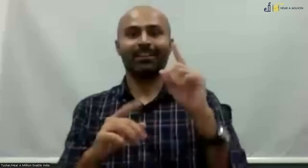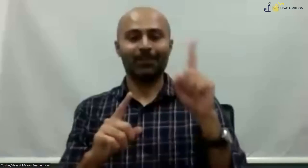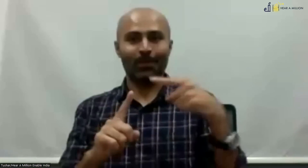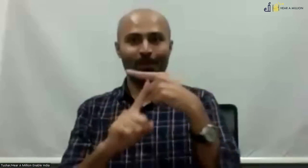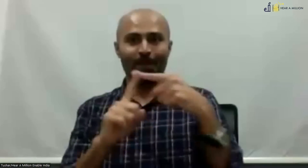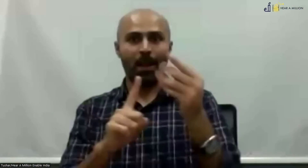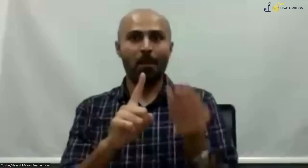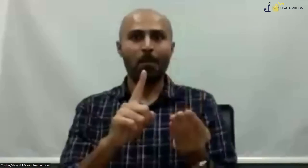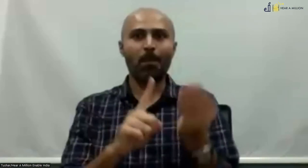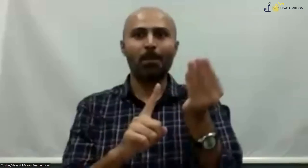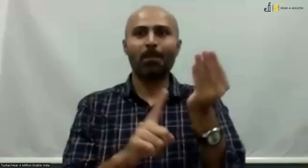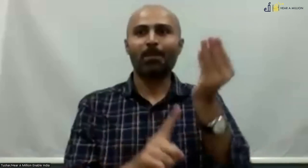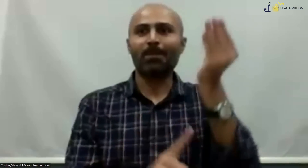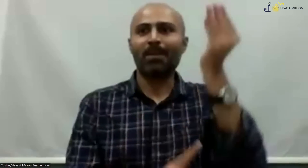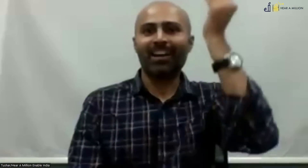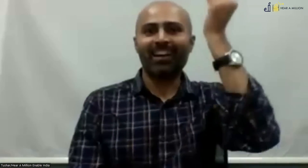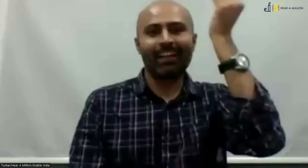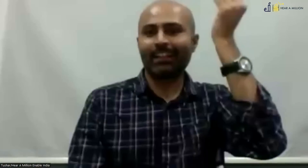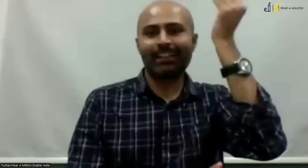we are